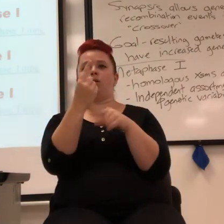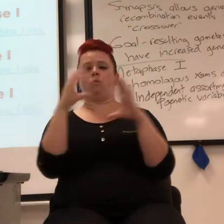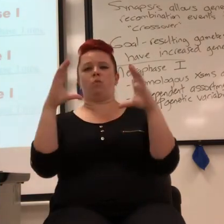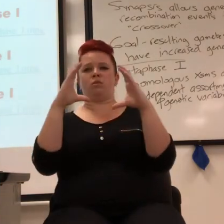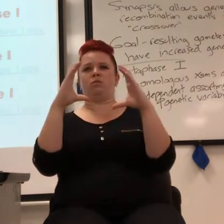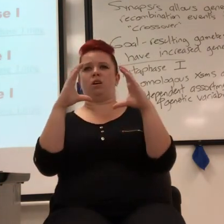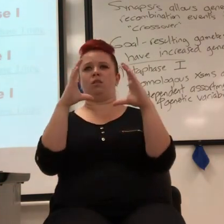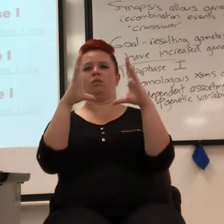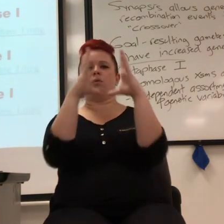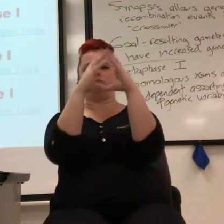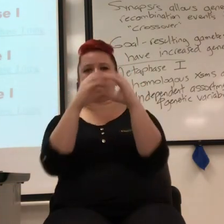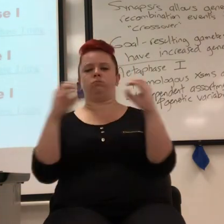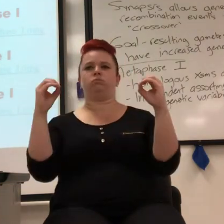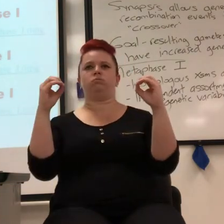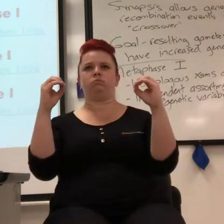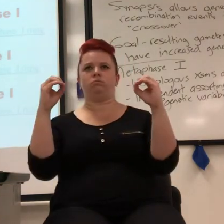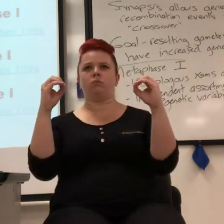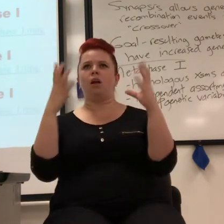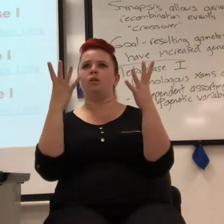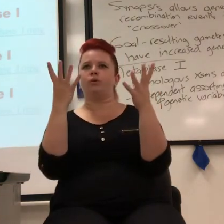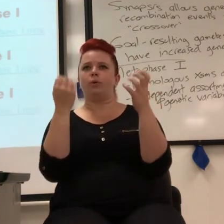want